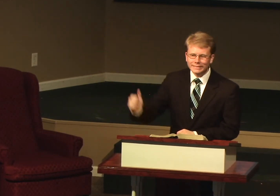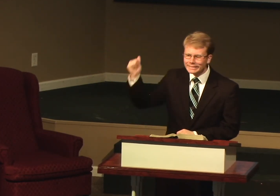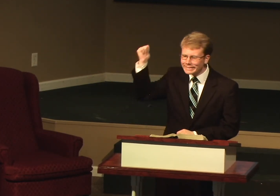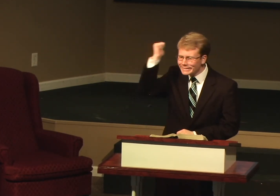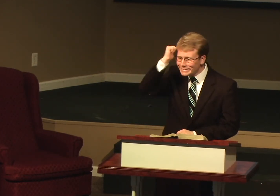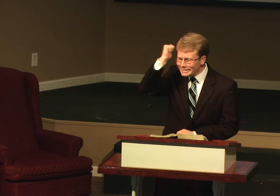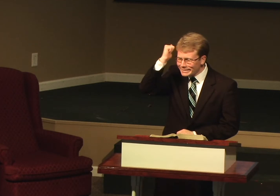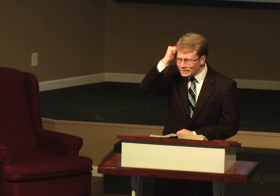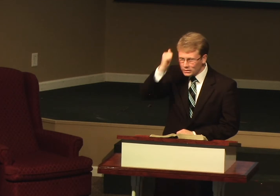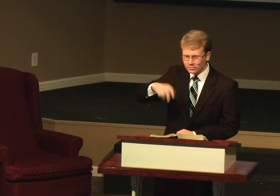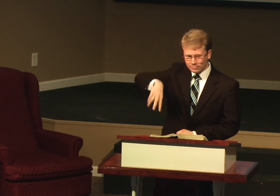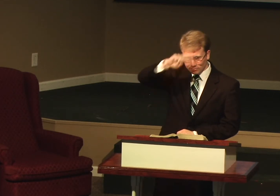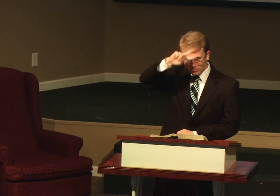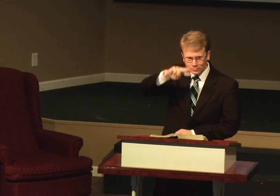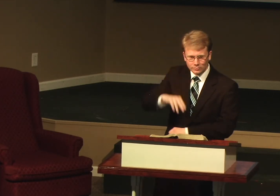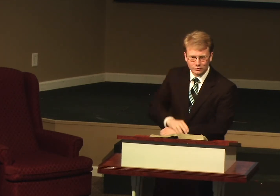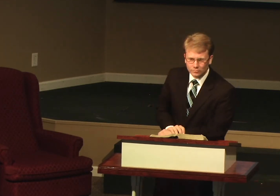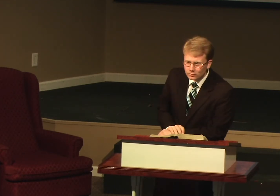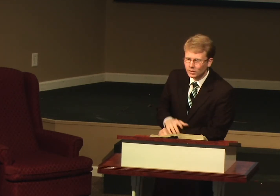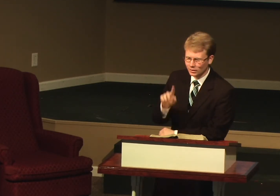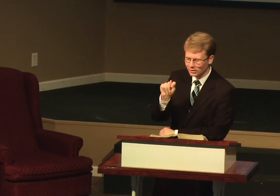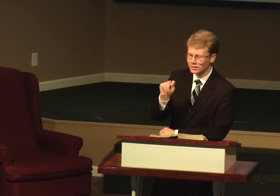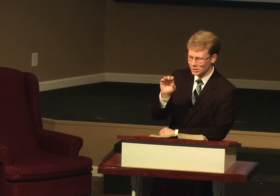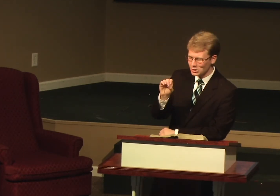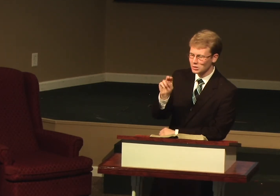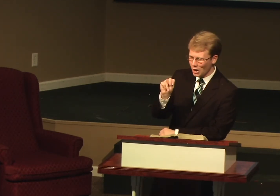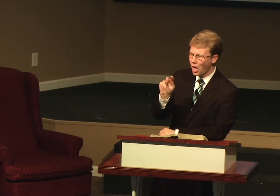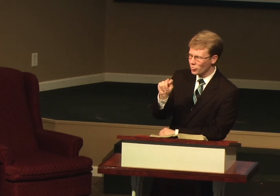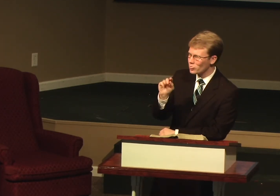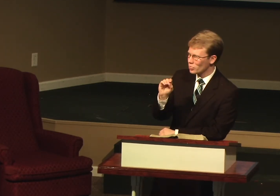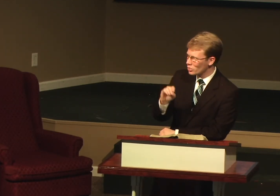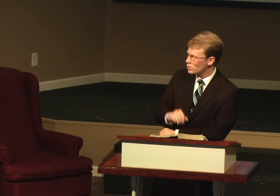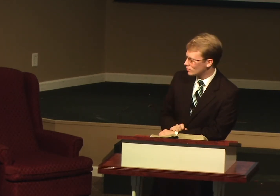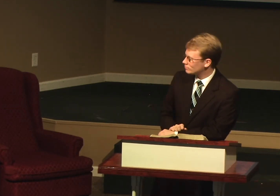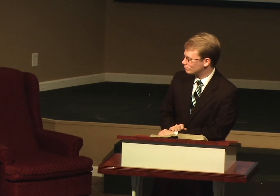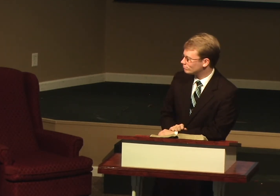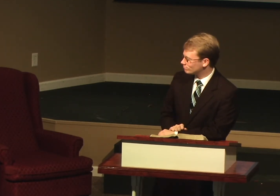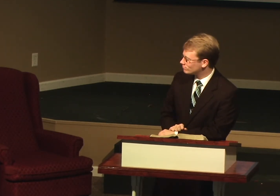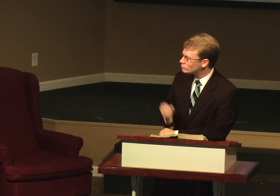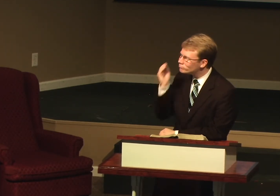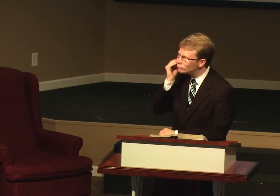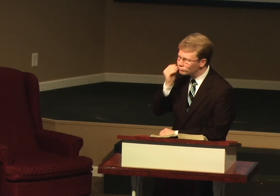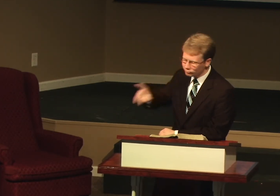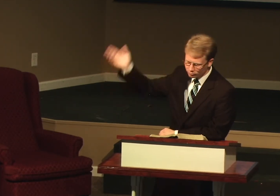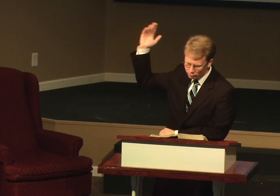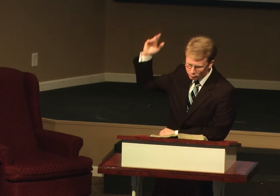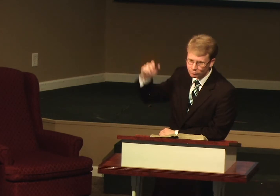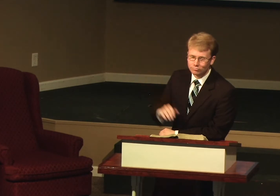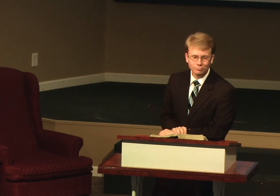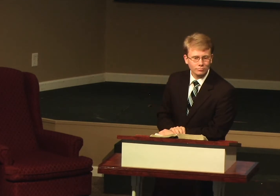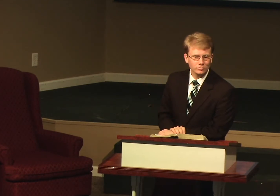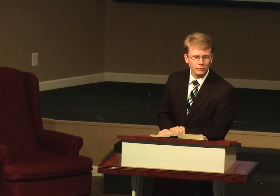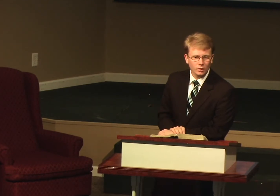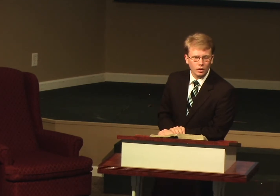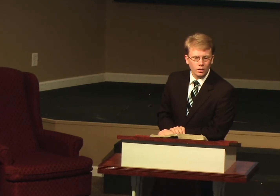There's a Spanish word means, I guess, stupid, tonto, tonto.